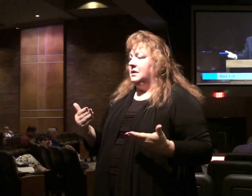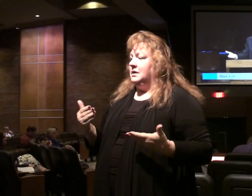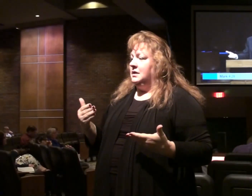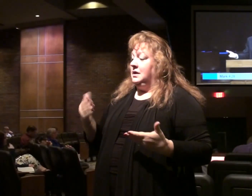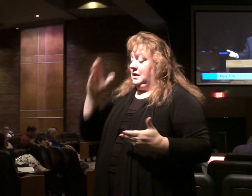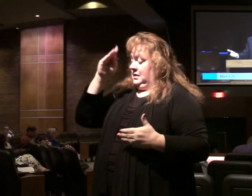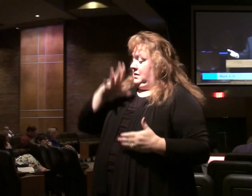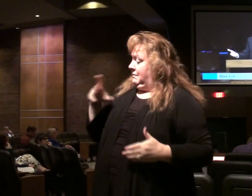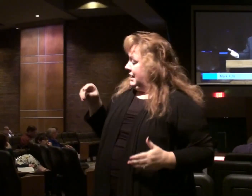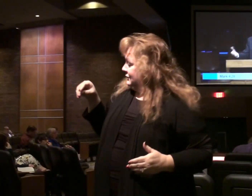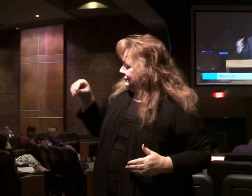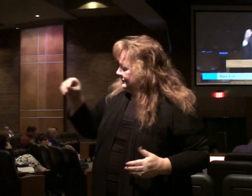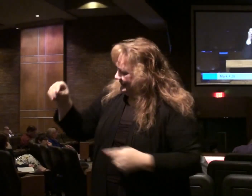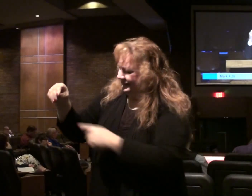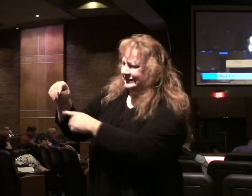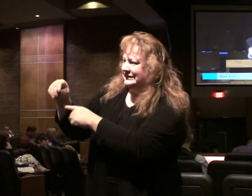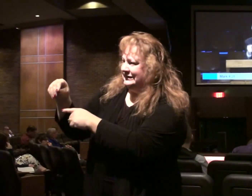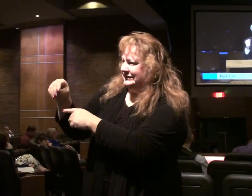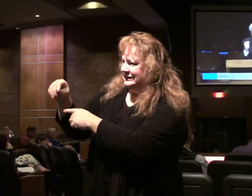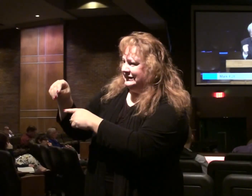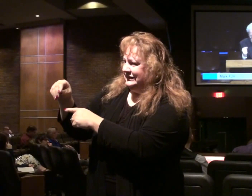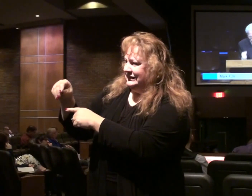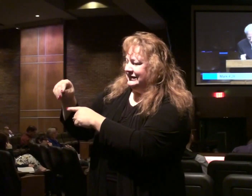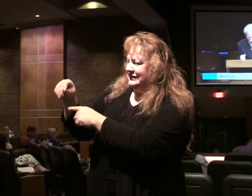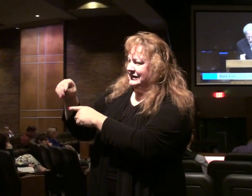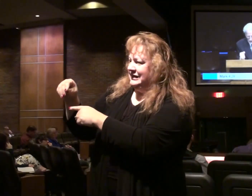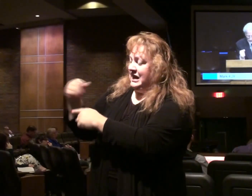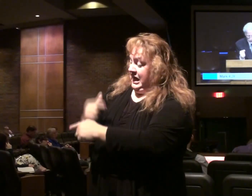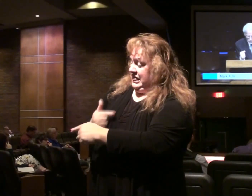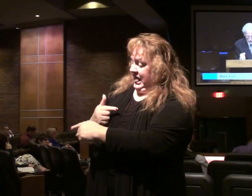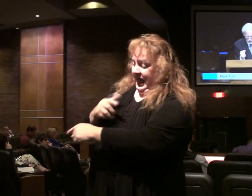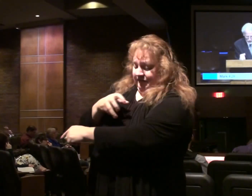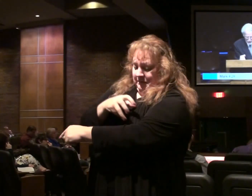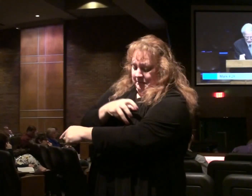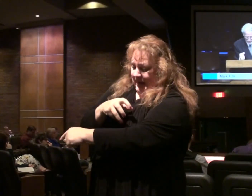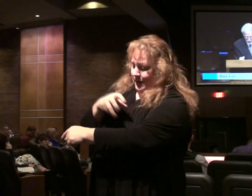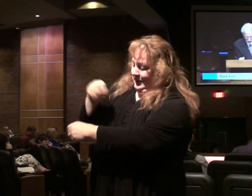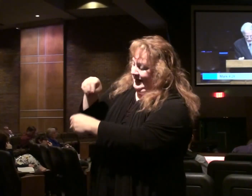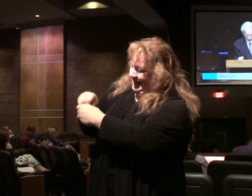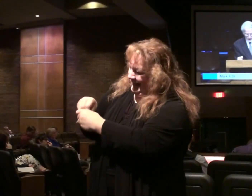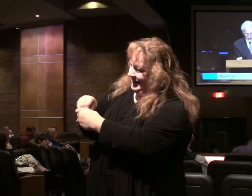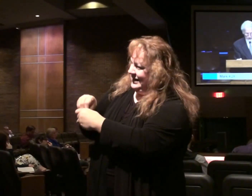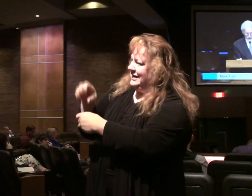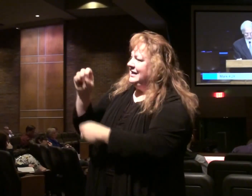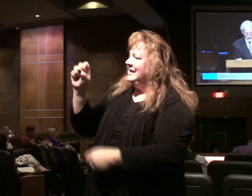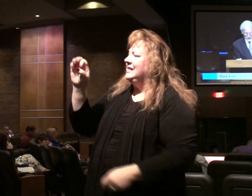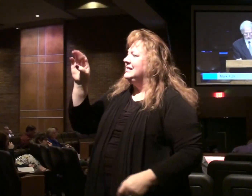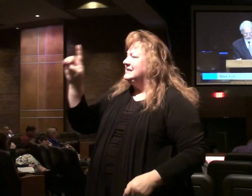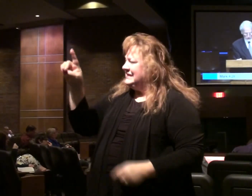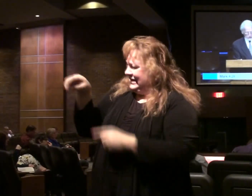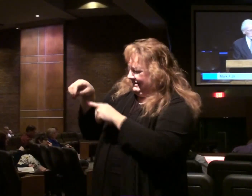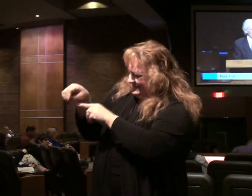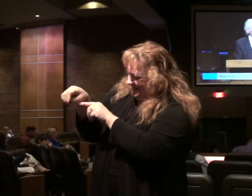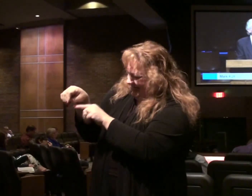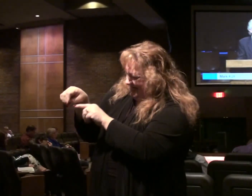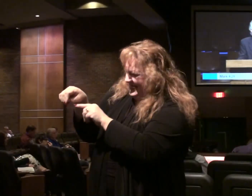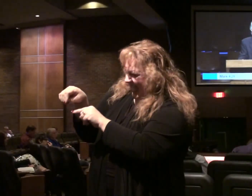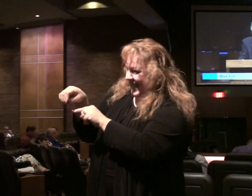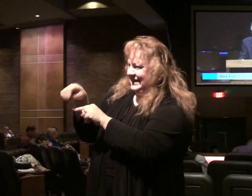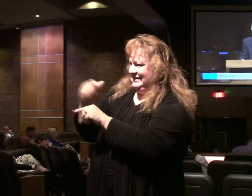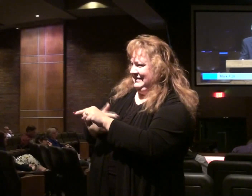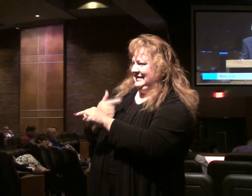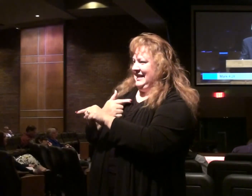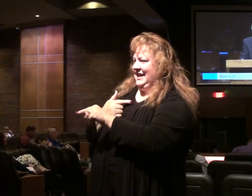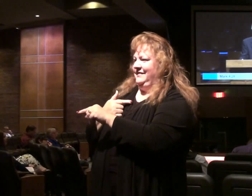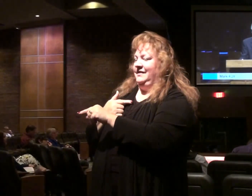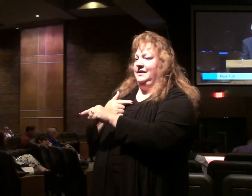sows seed, but the life and the power, if you will, is in the seed. In Romans chapter